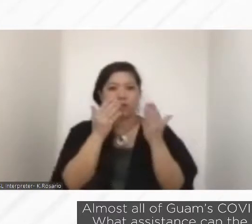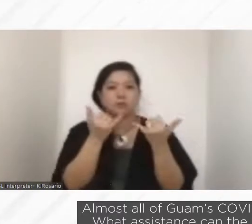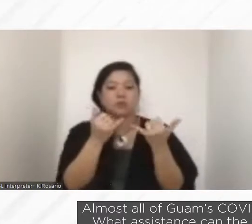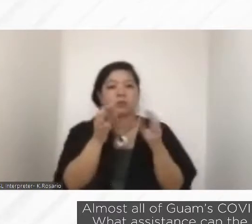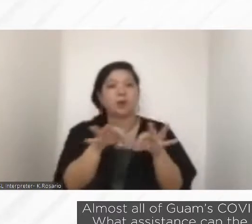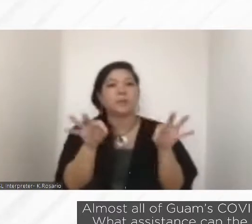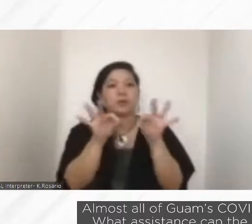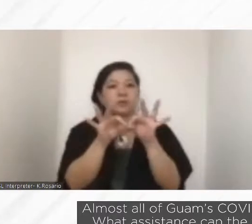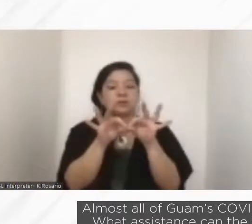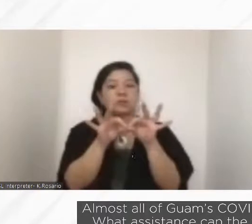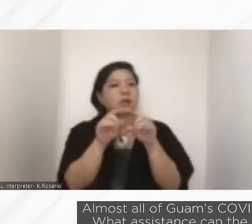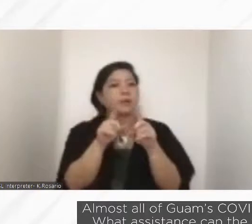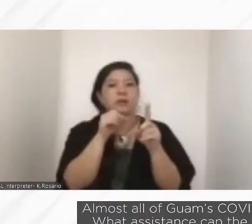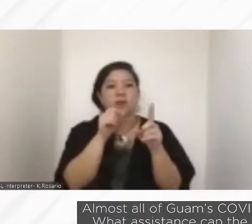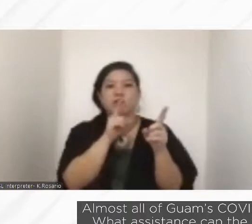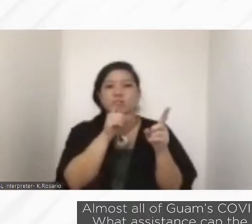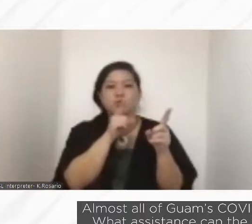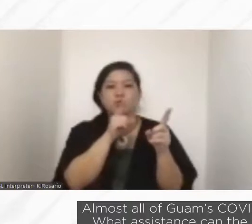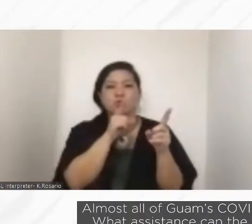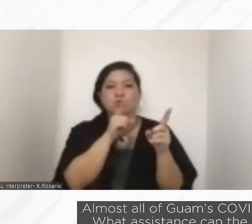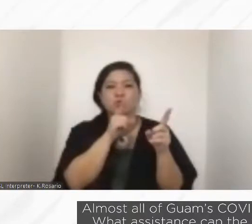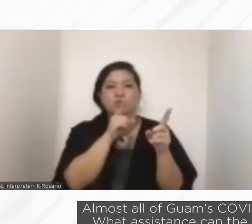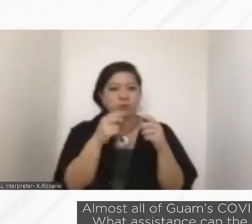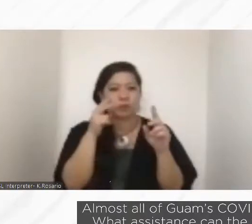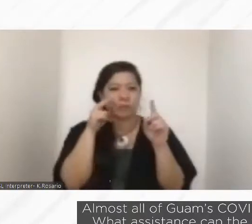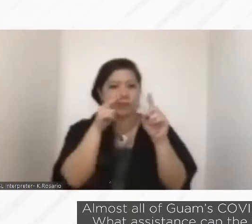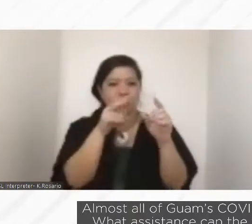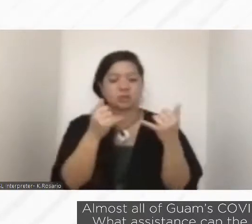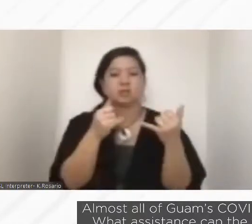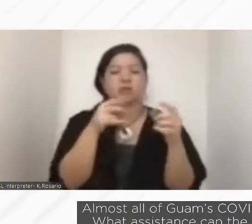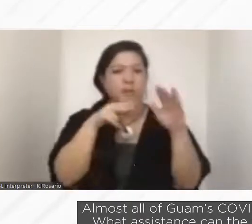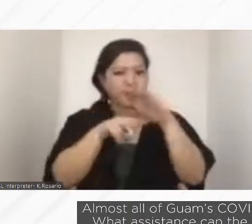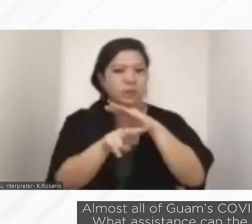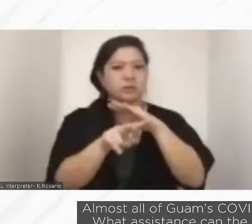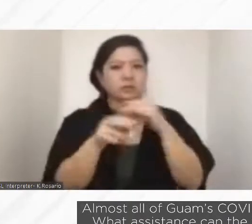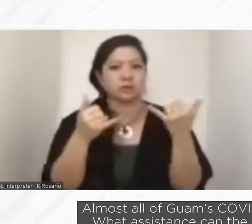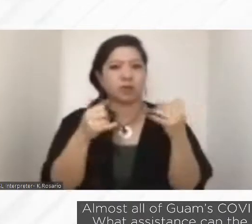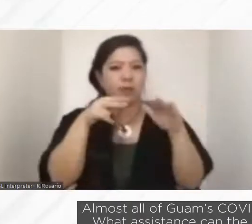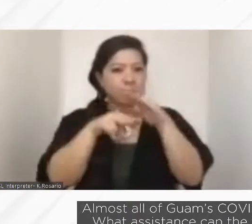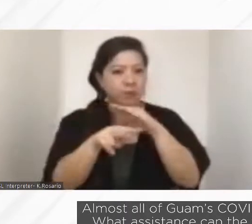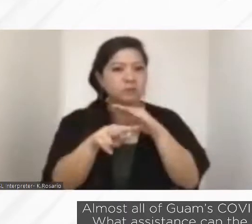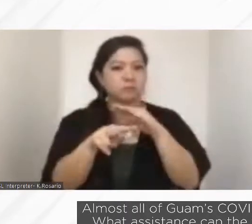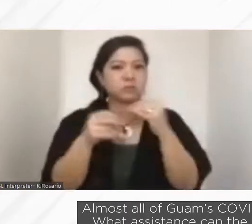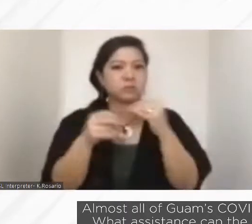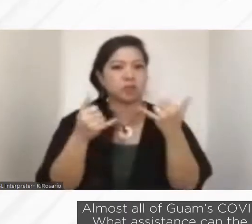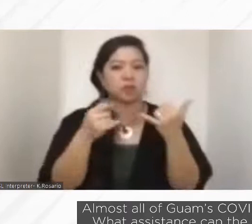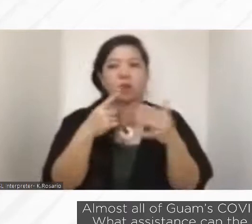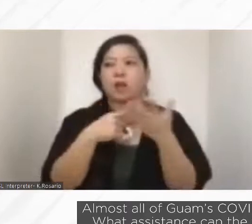important, but they're not the real problem or predictor. The real problem or predictor are upstream